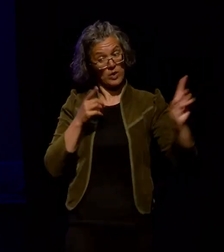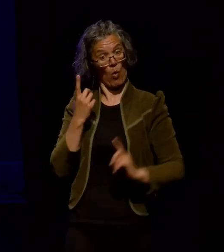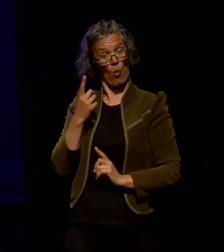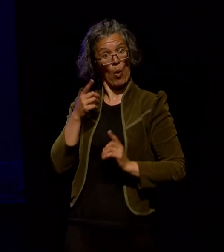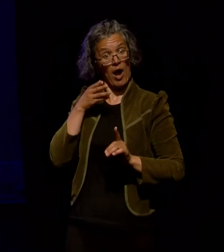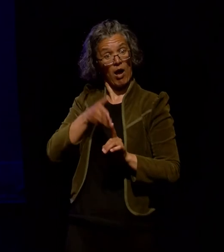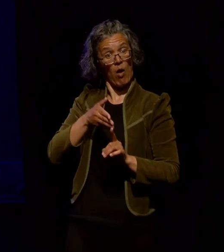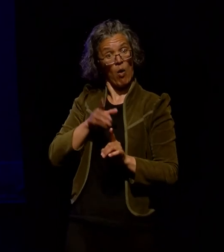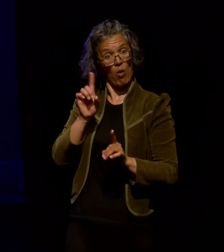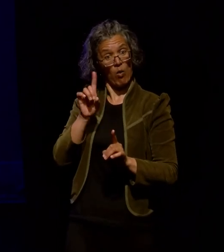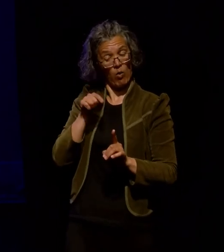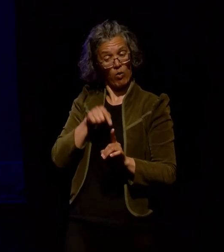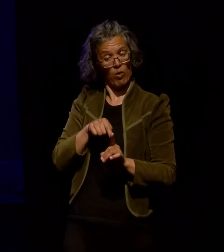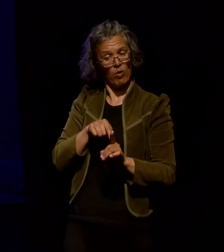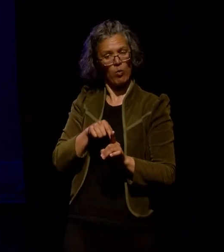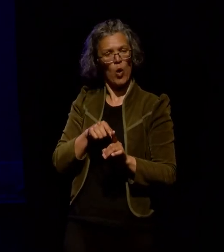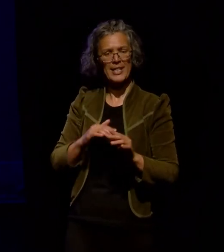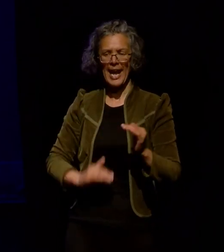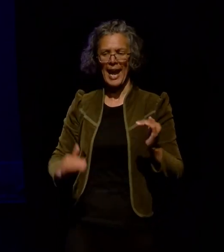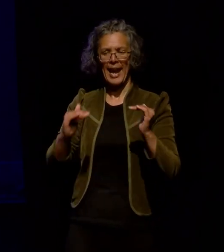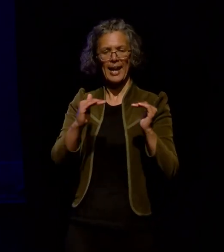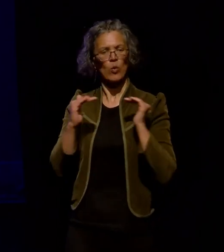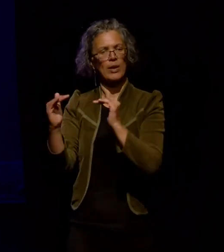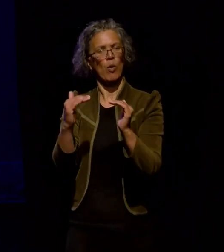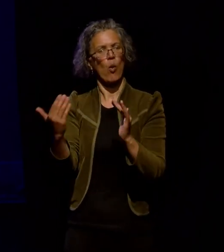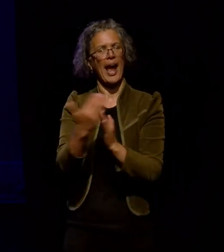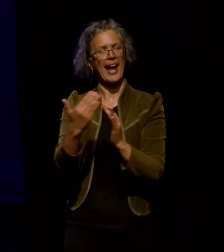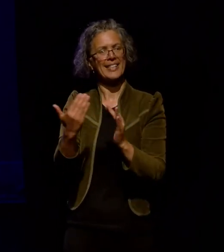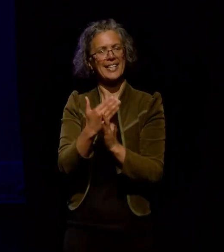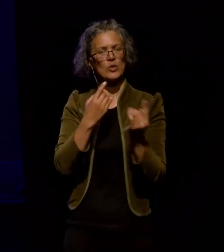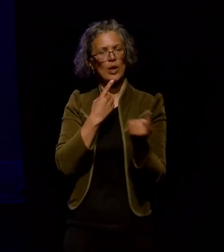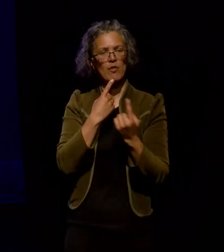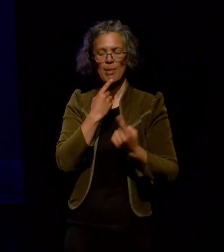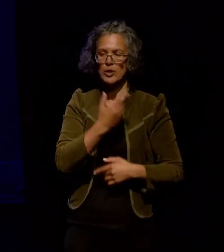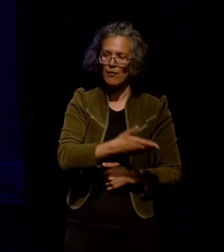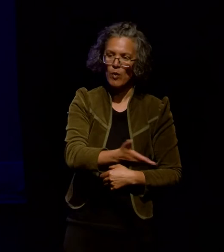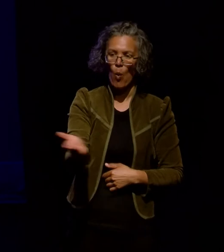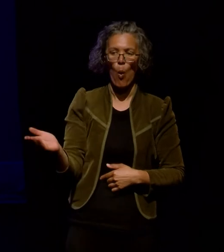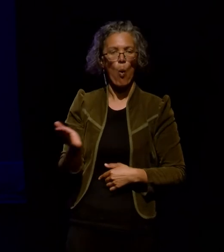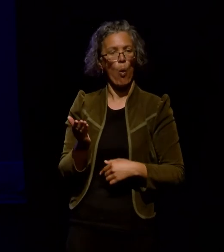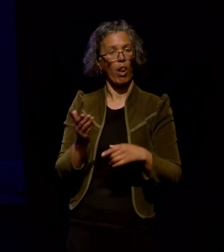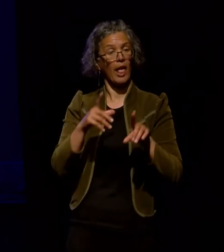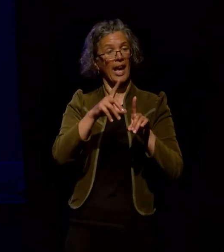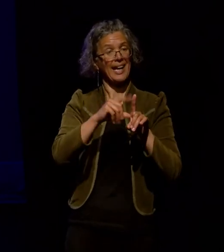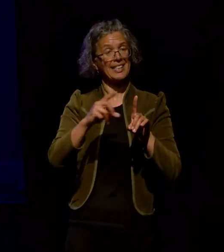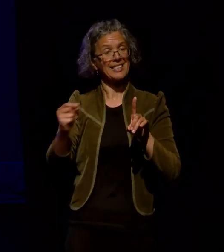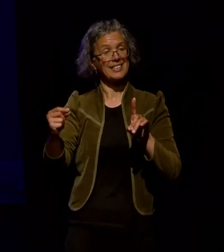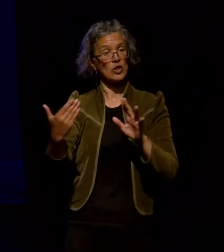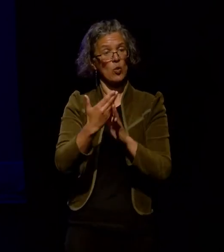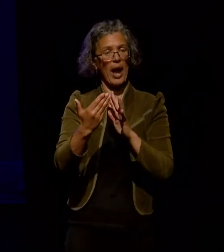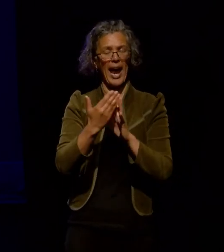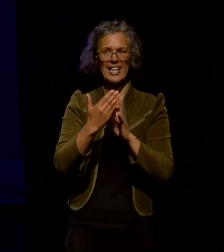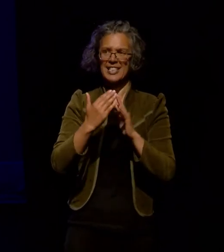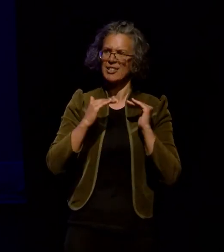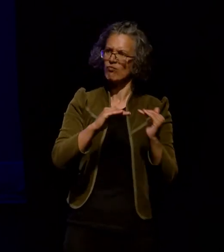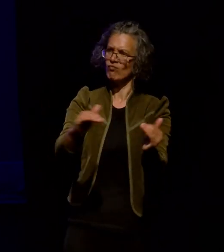Network is ensuring equitable access to information to all by reducing digital divides, providing digital infrastructure, and